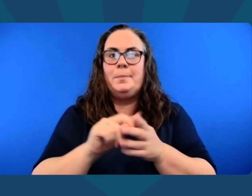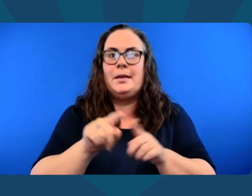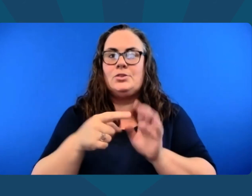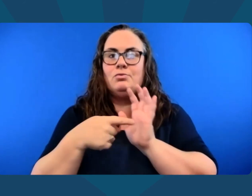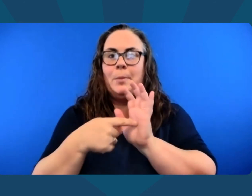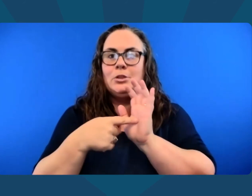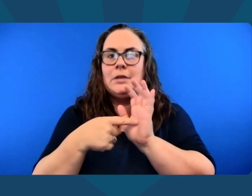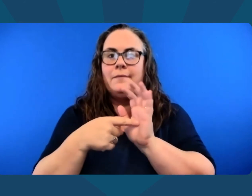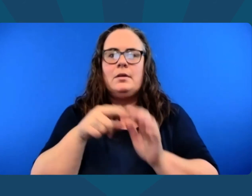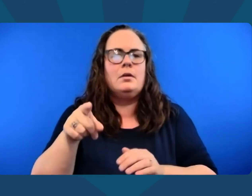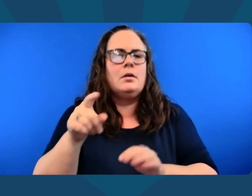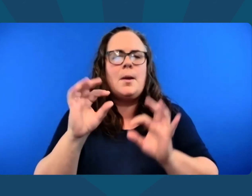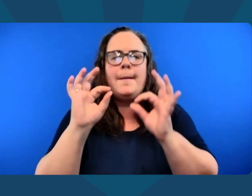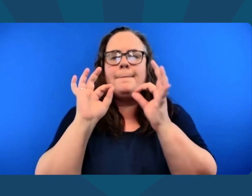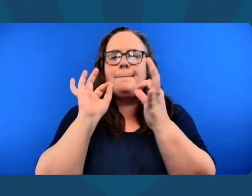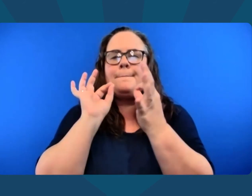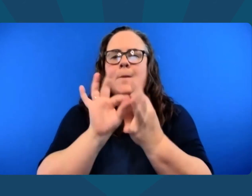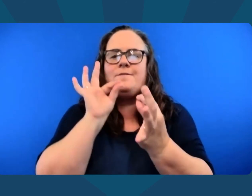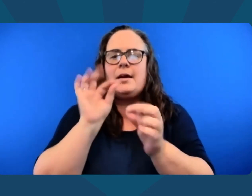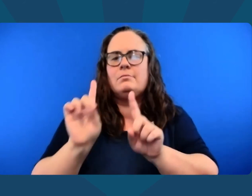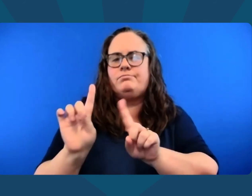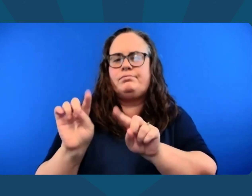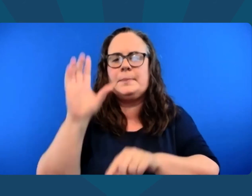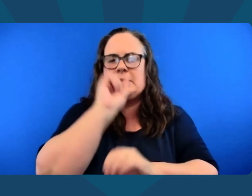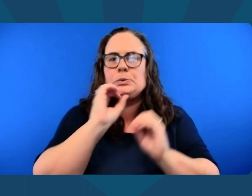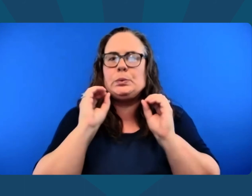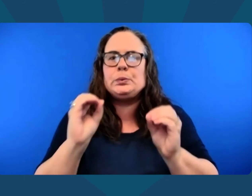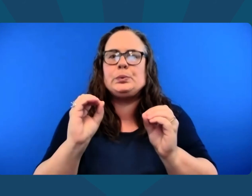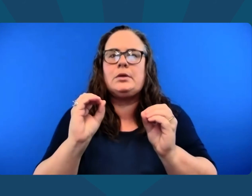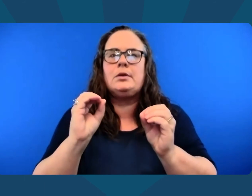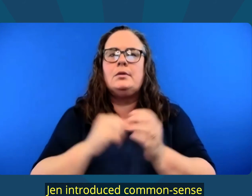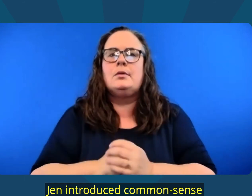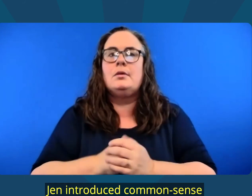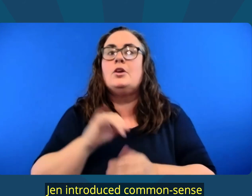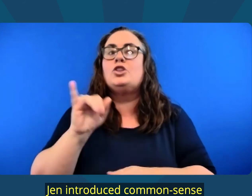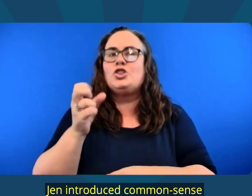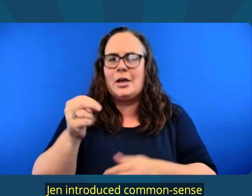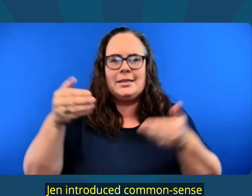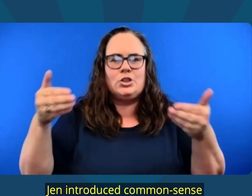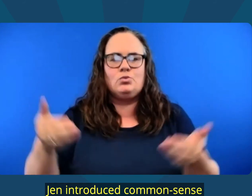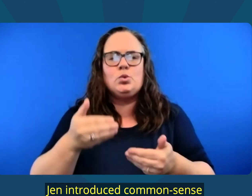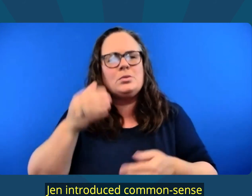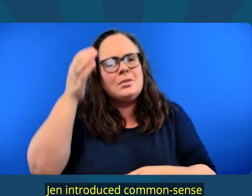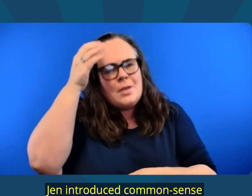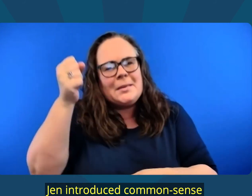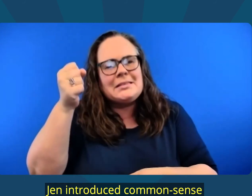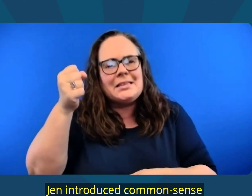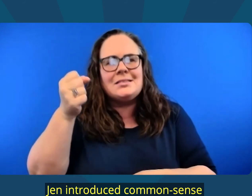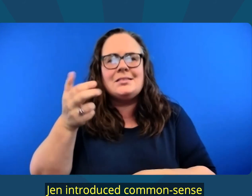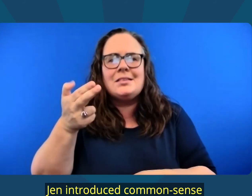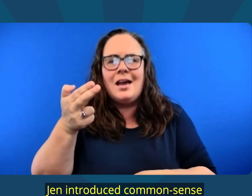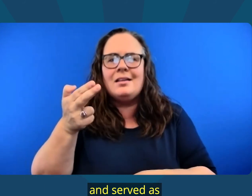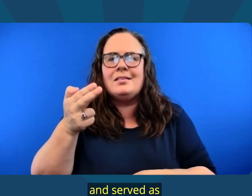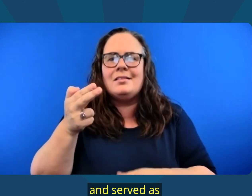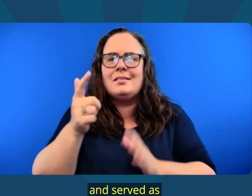In her first term as representative, in which she had perfect attendance, Jen introduced common sense gun